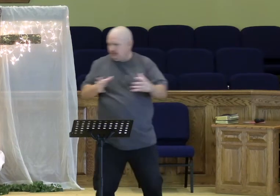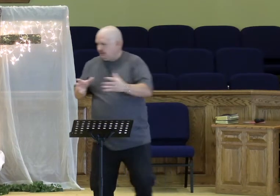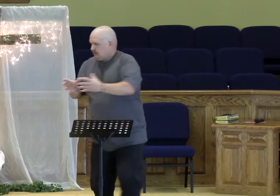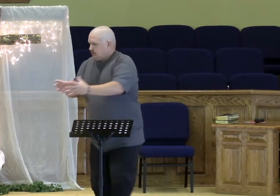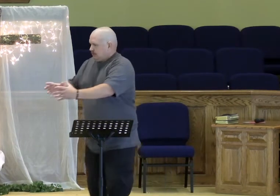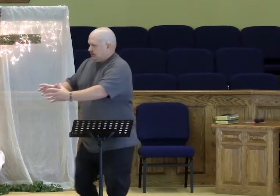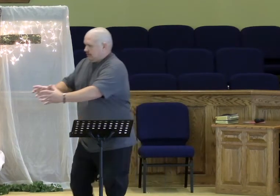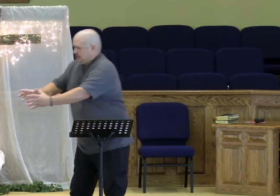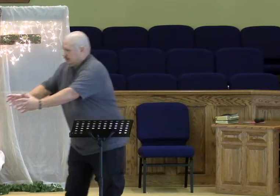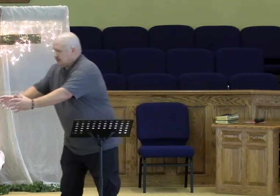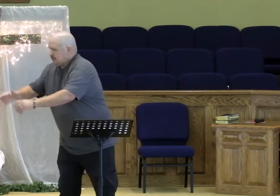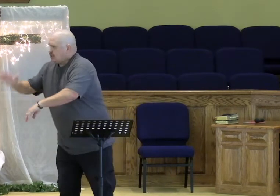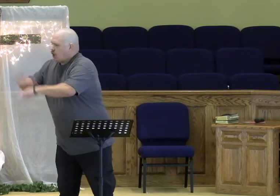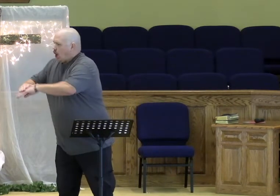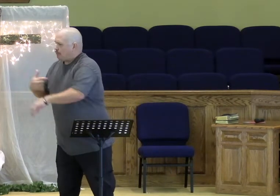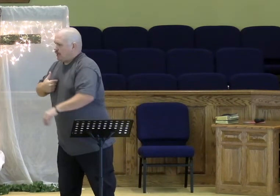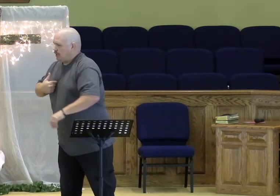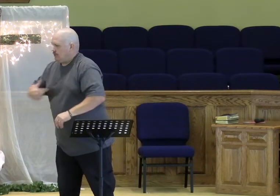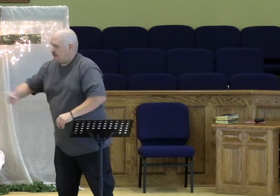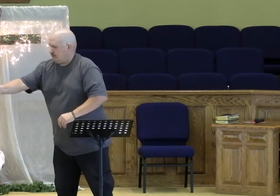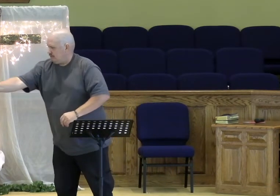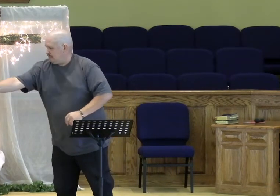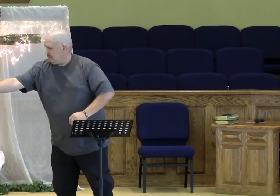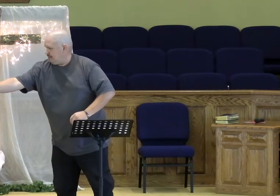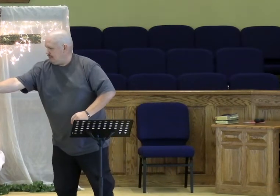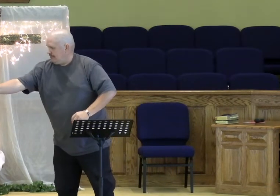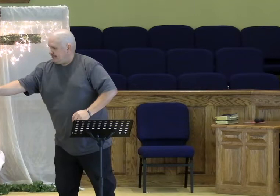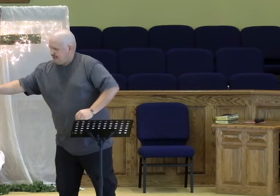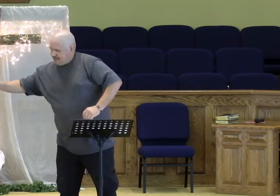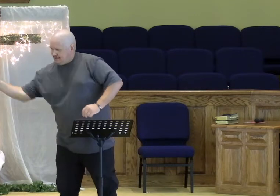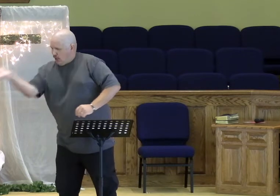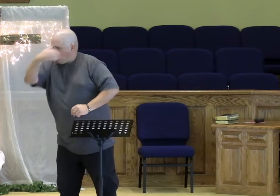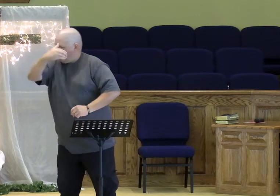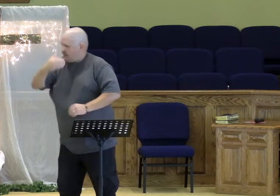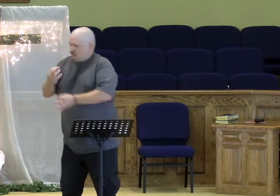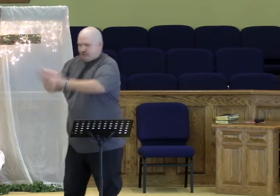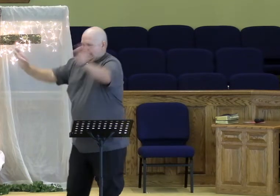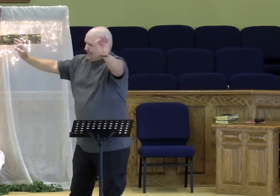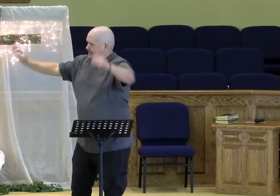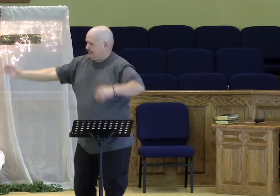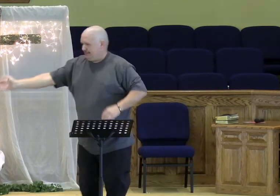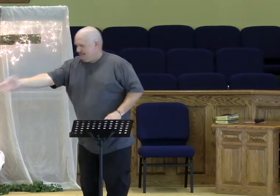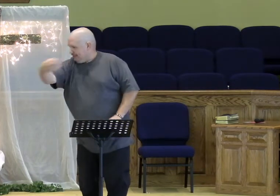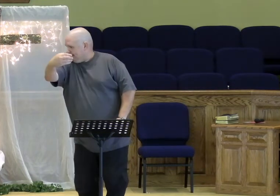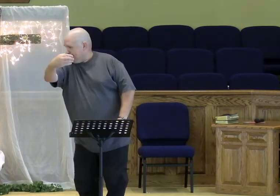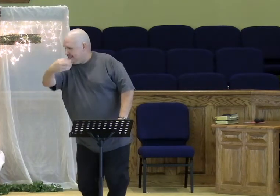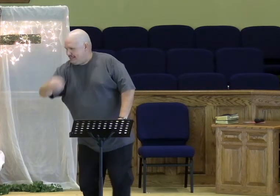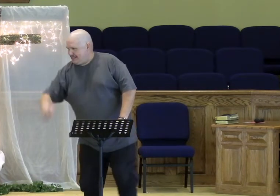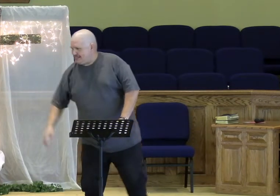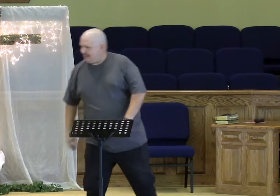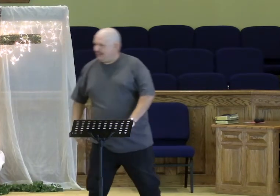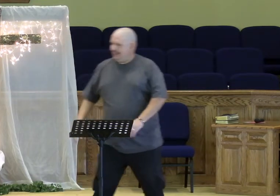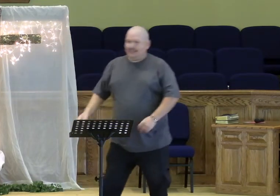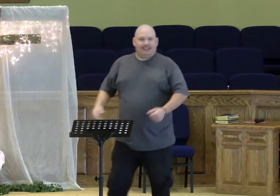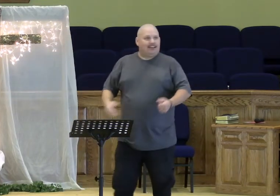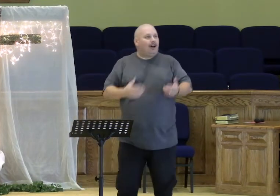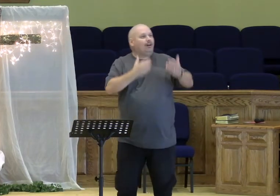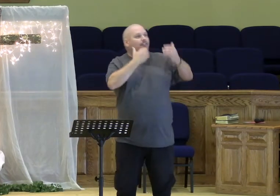They bring all the food and all the drinks, and it's on me because of your hassle. And he send me on my happy way, and I leave